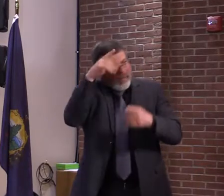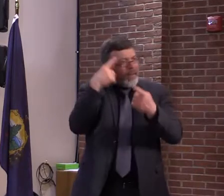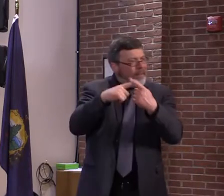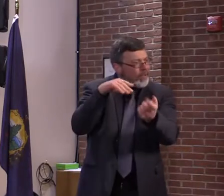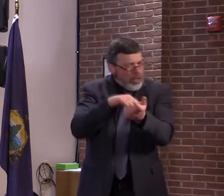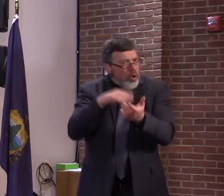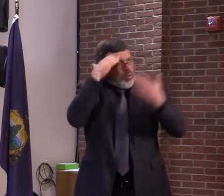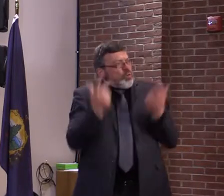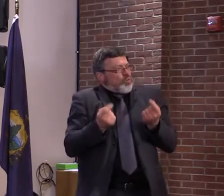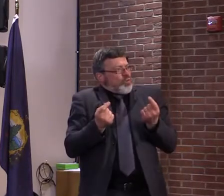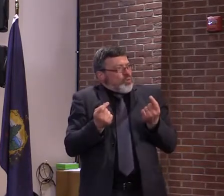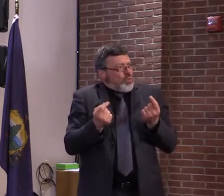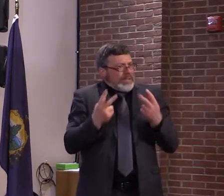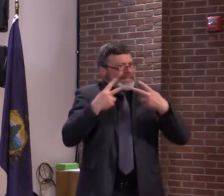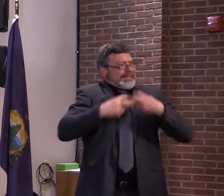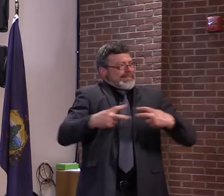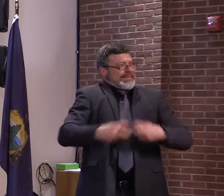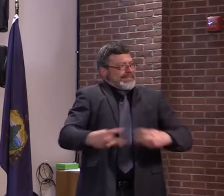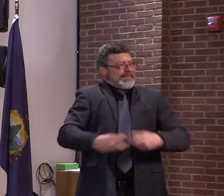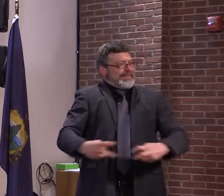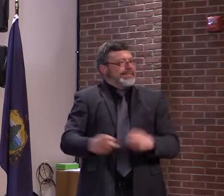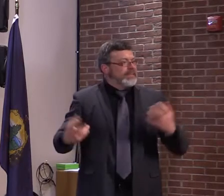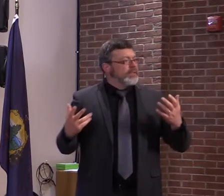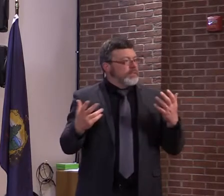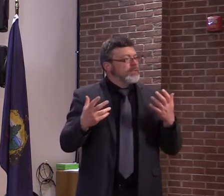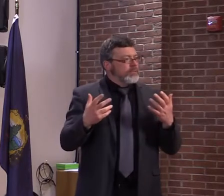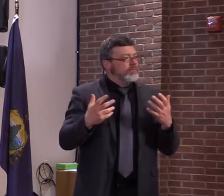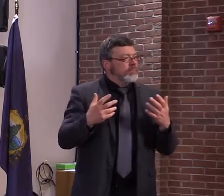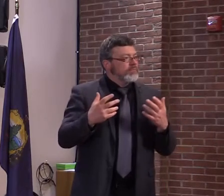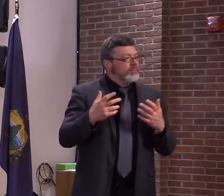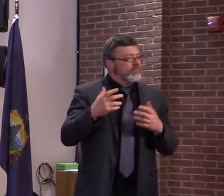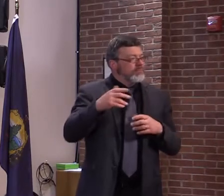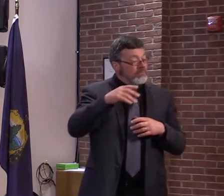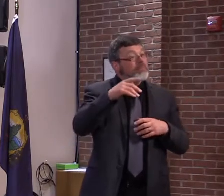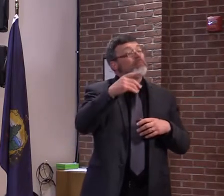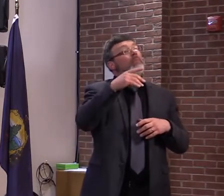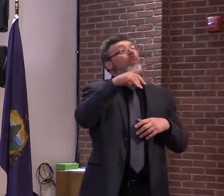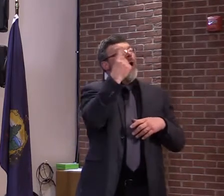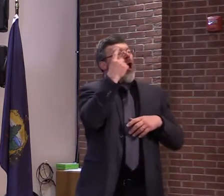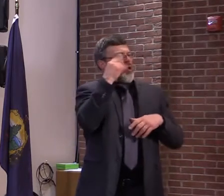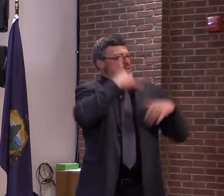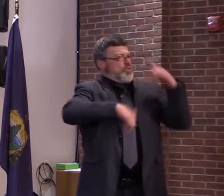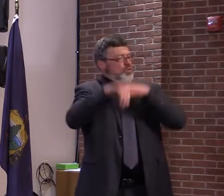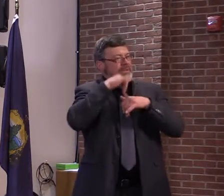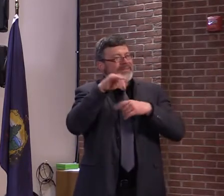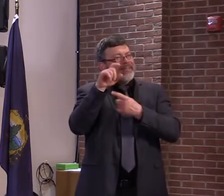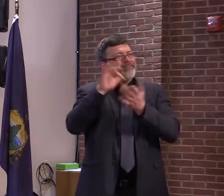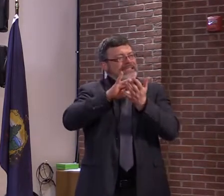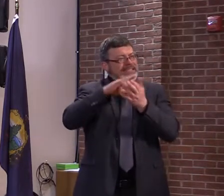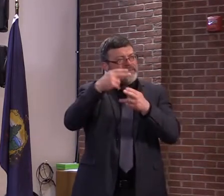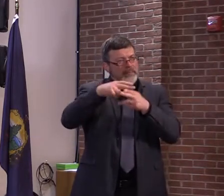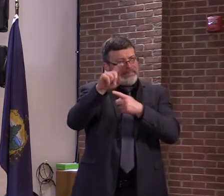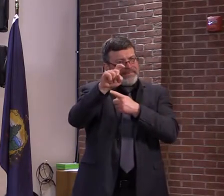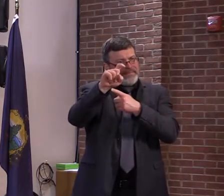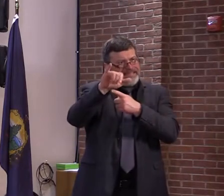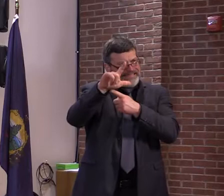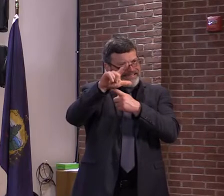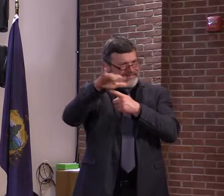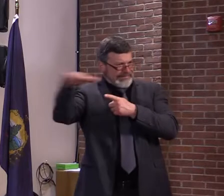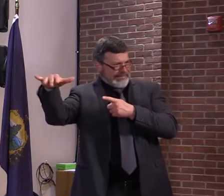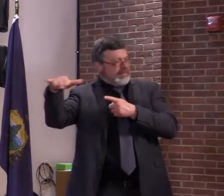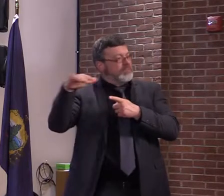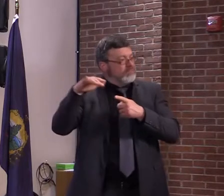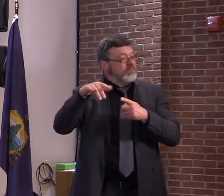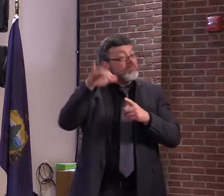other substances, such as xylazine, which is an animal anesthetic agent, involved in